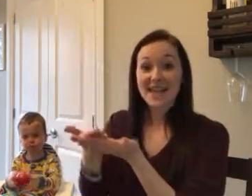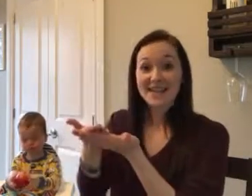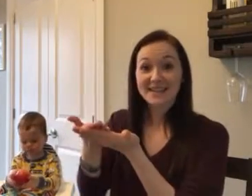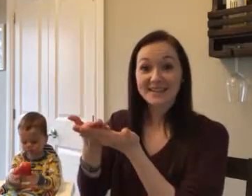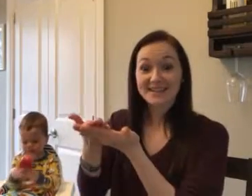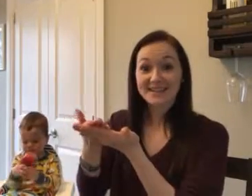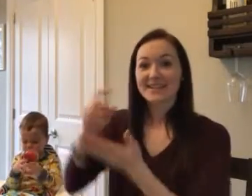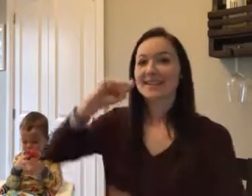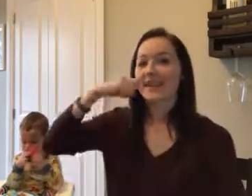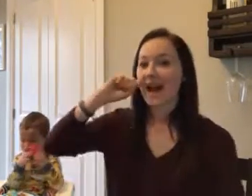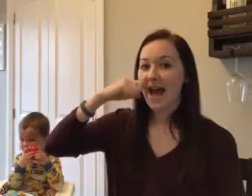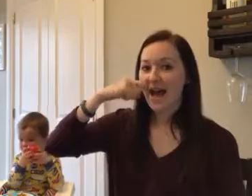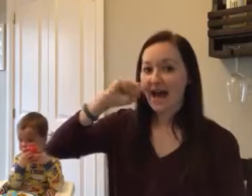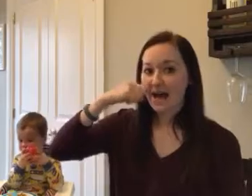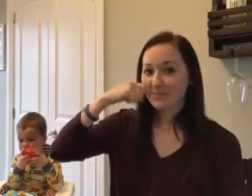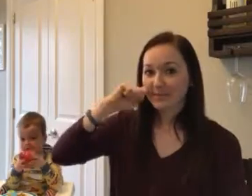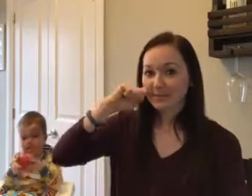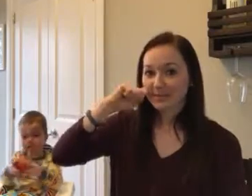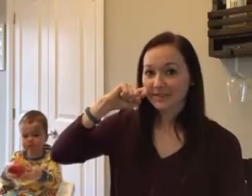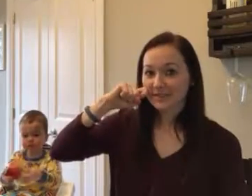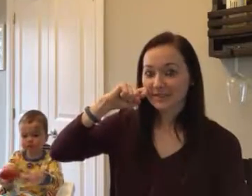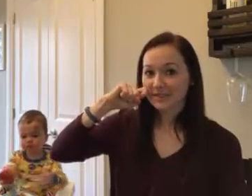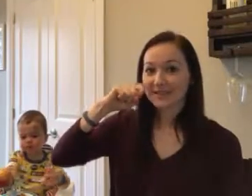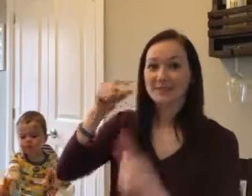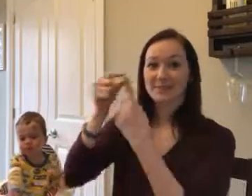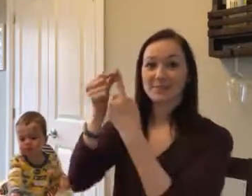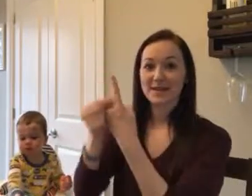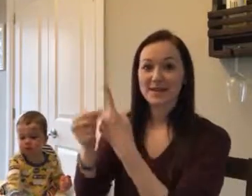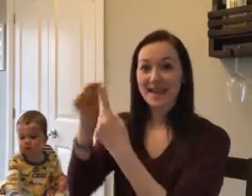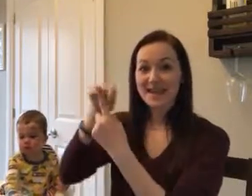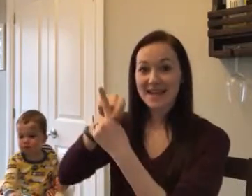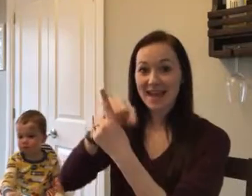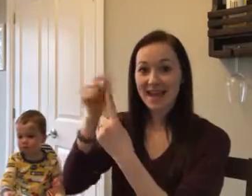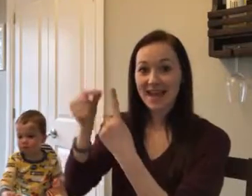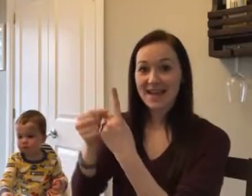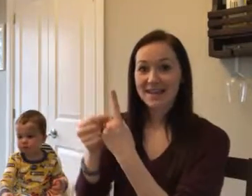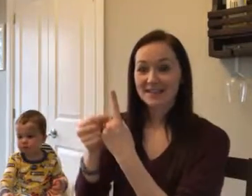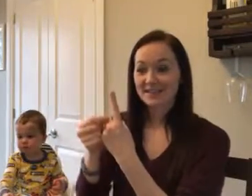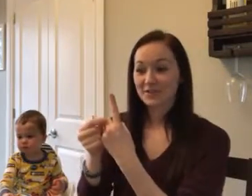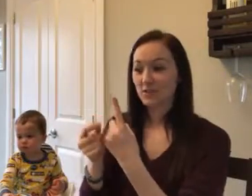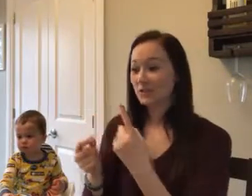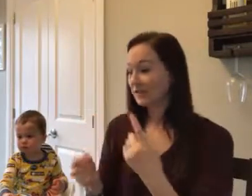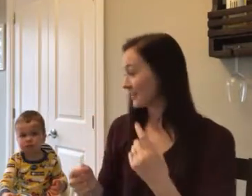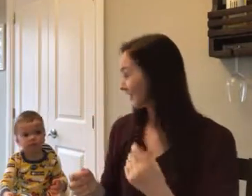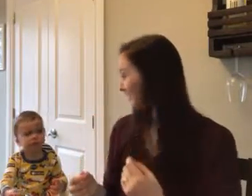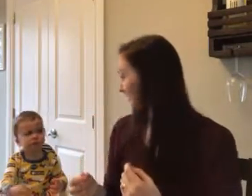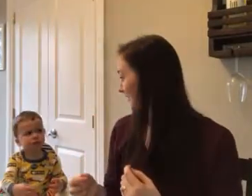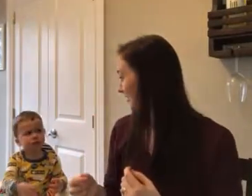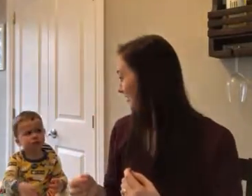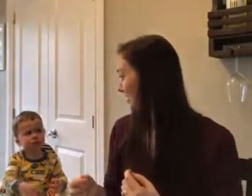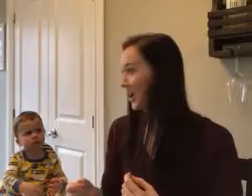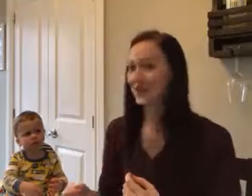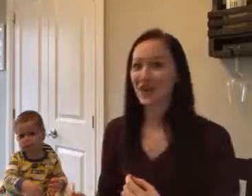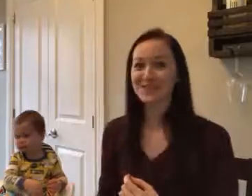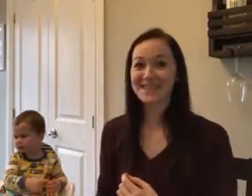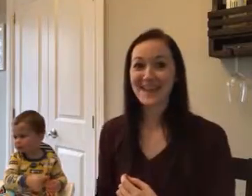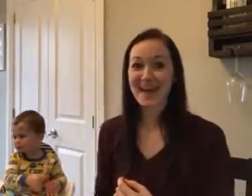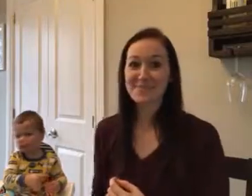pancake, apple, banana. Oh, there goes the